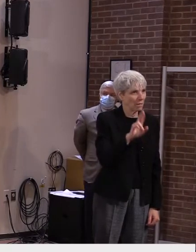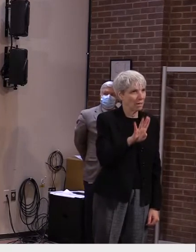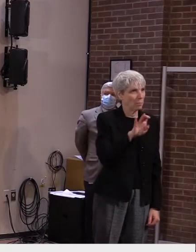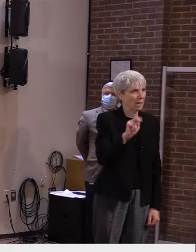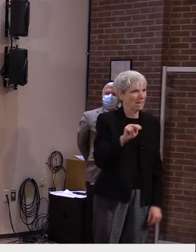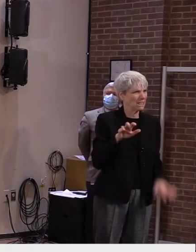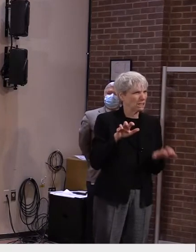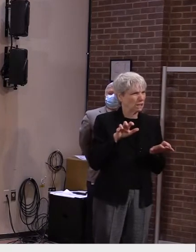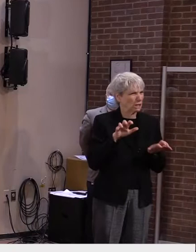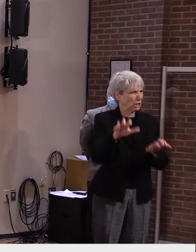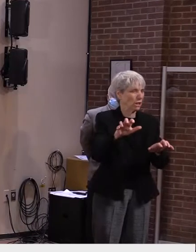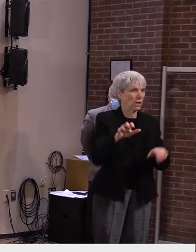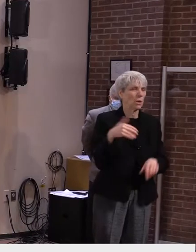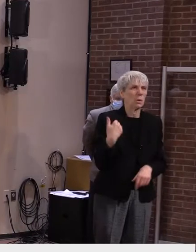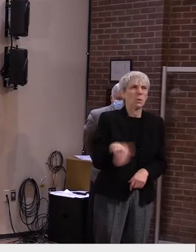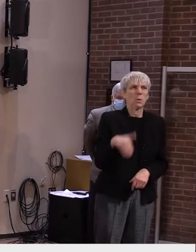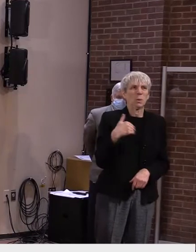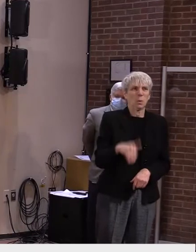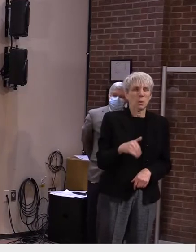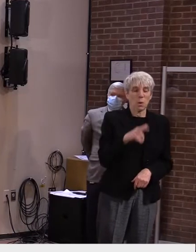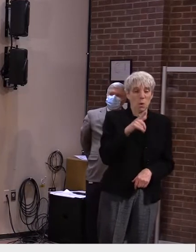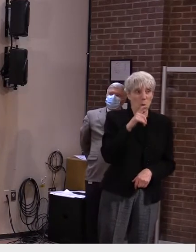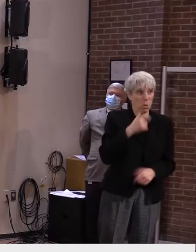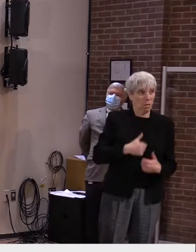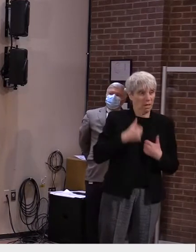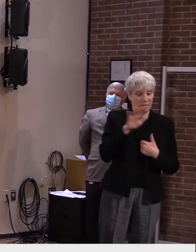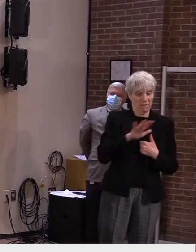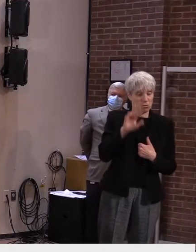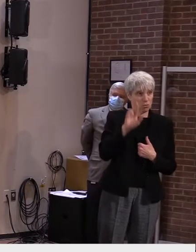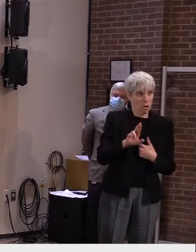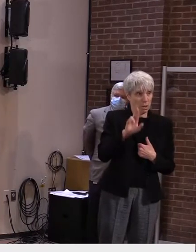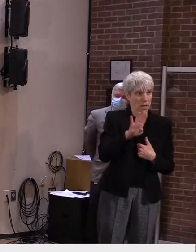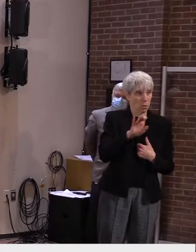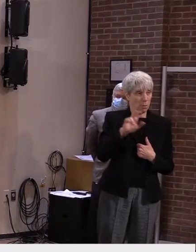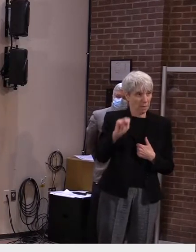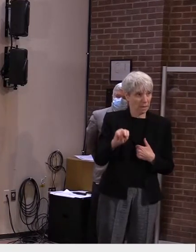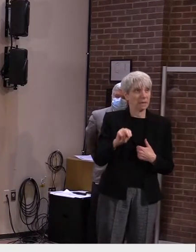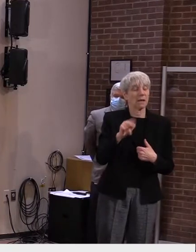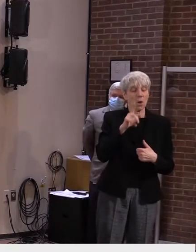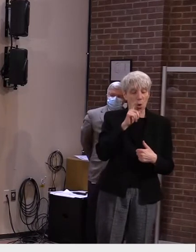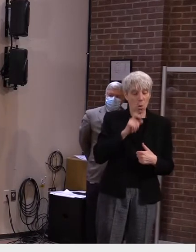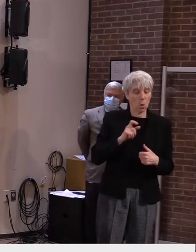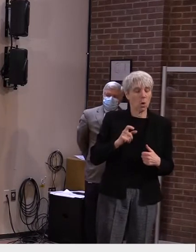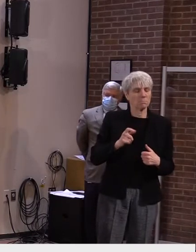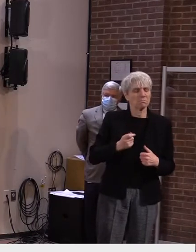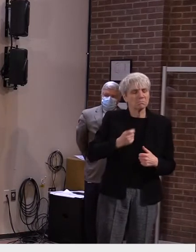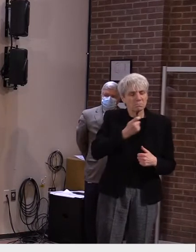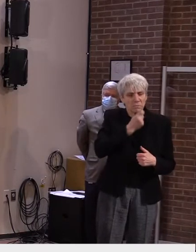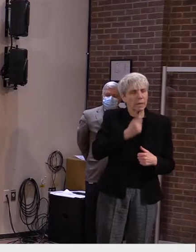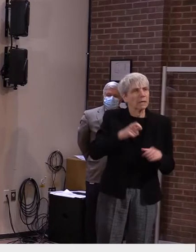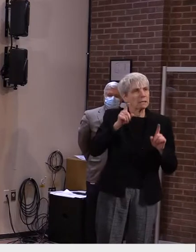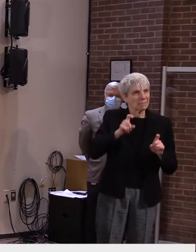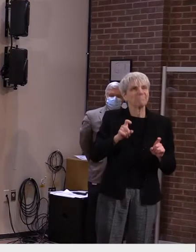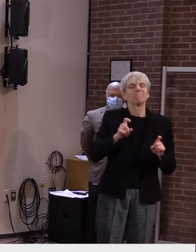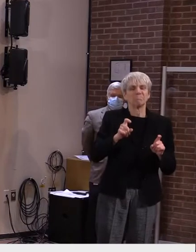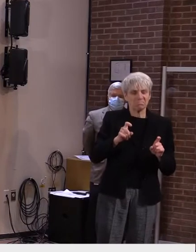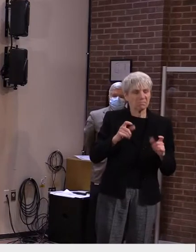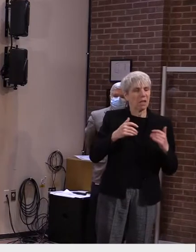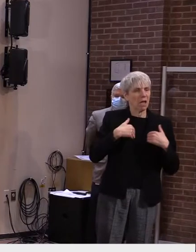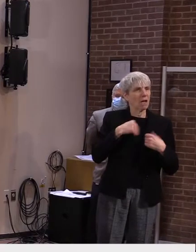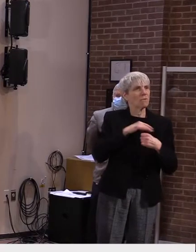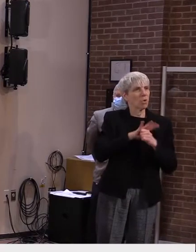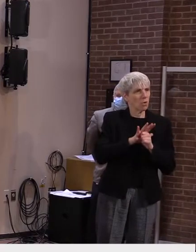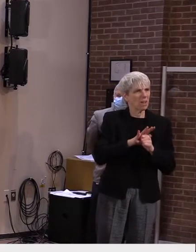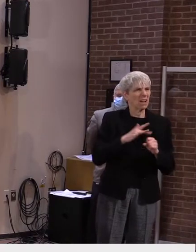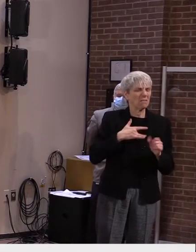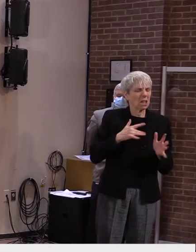anyone testing positive in those areas with mild or moderate symptoms should question